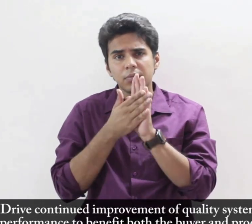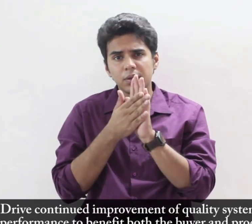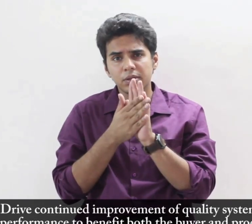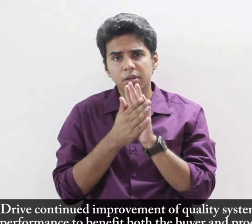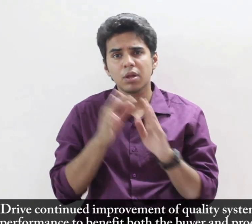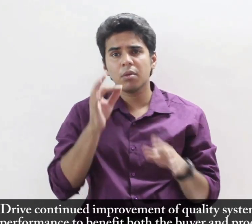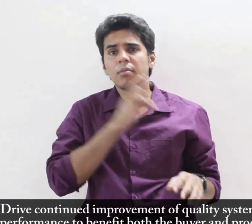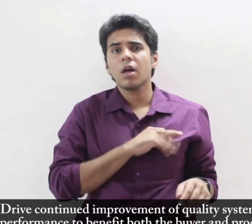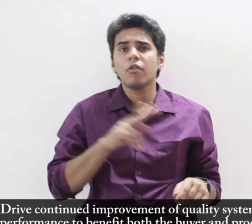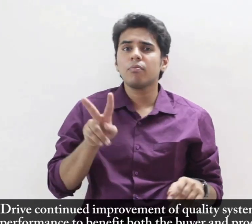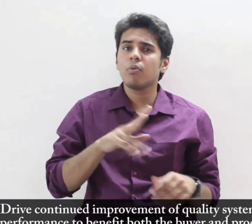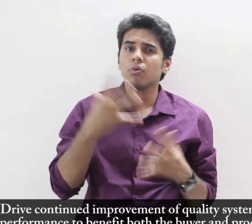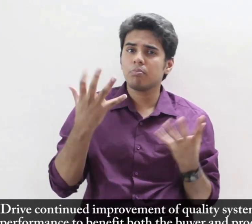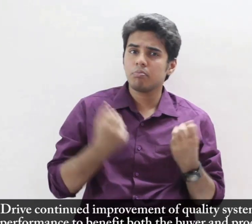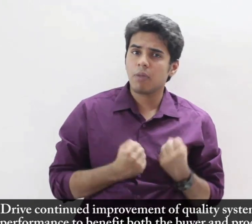producer.